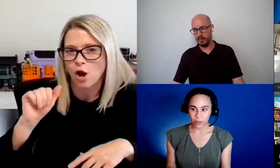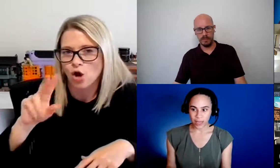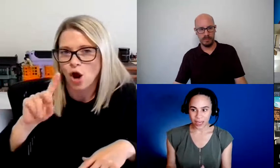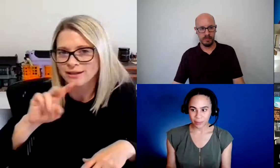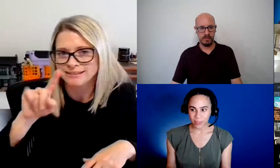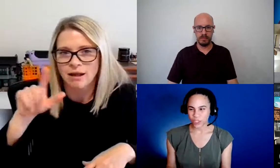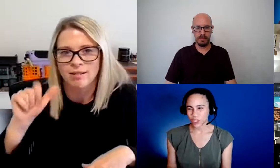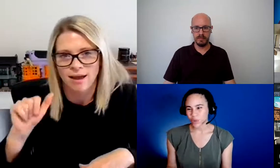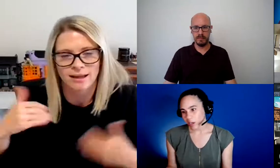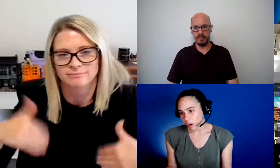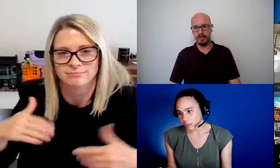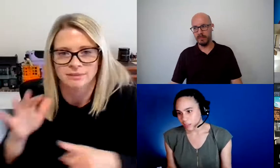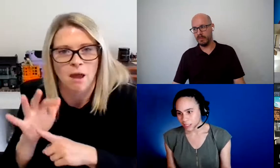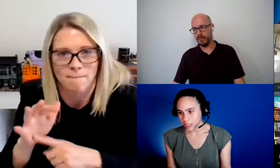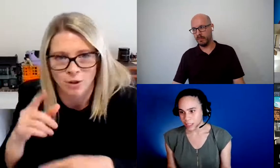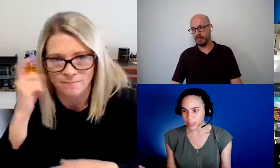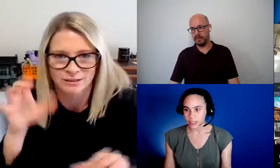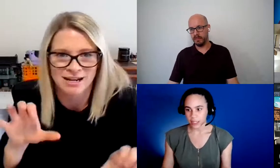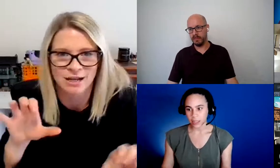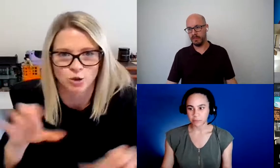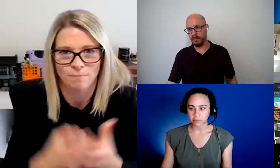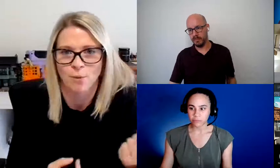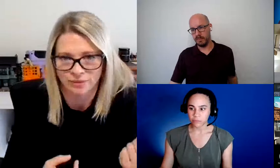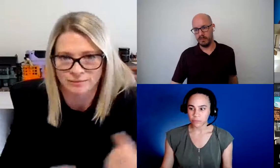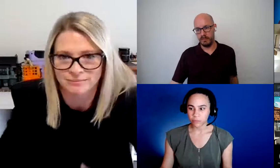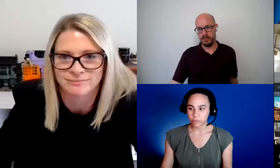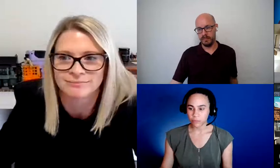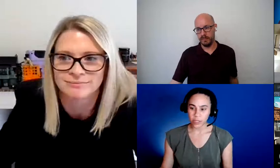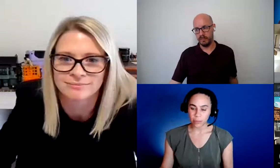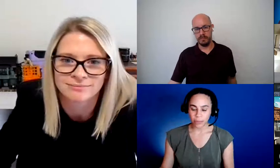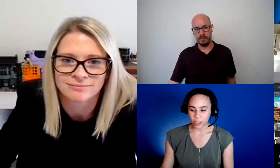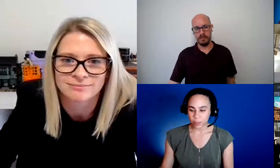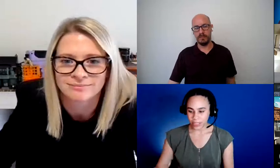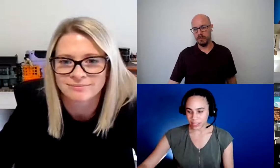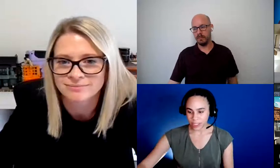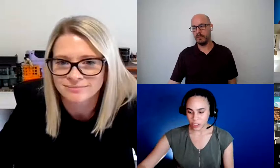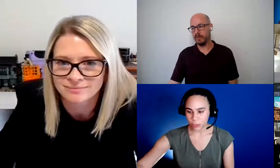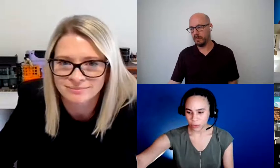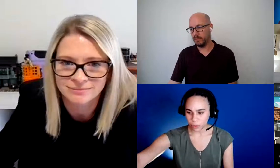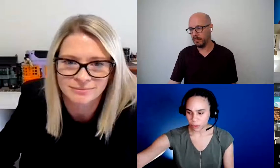both apps, which is why Cardzilla is pretty popular because it can do both.